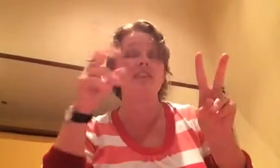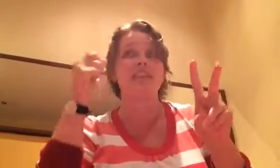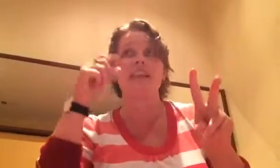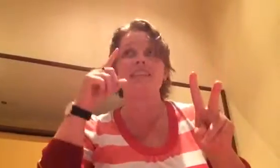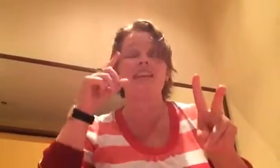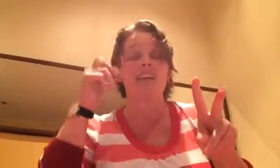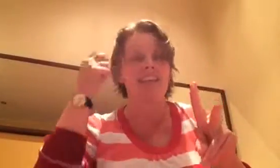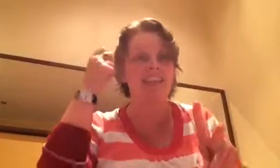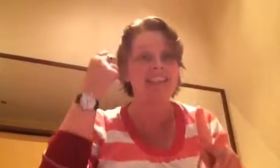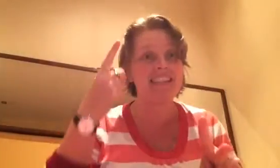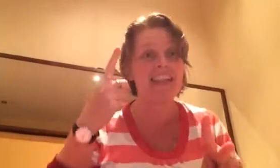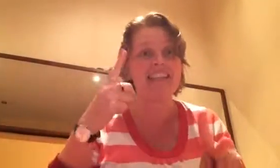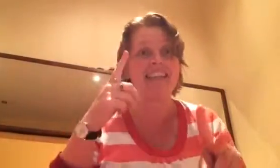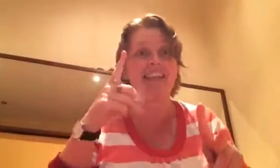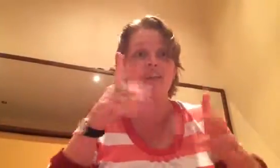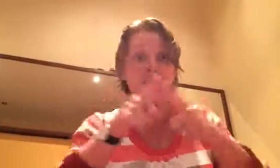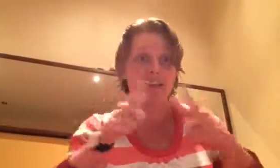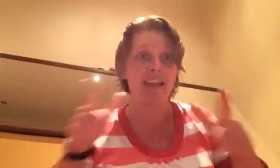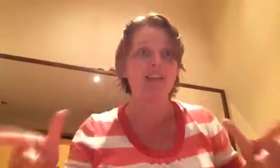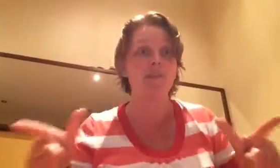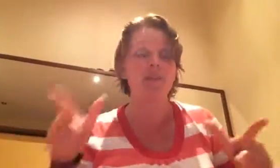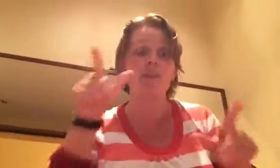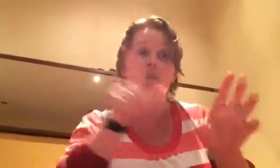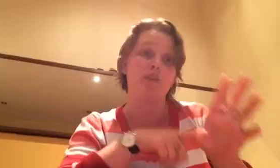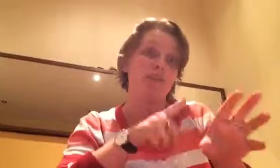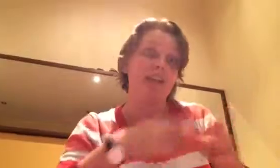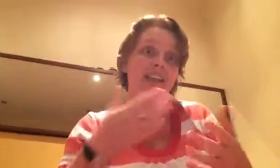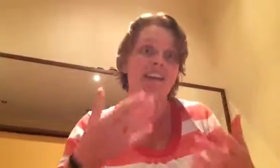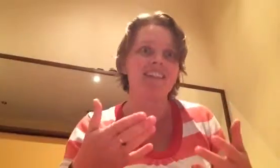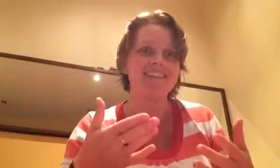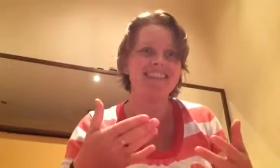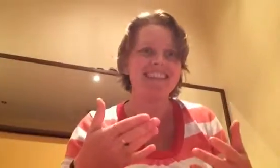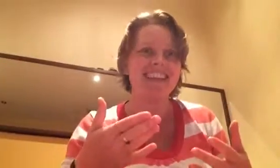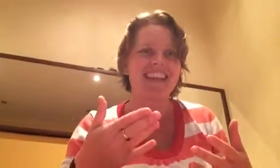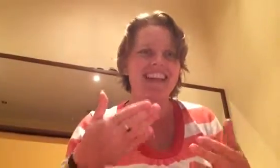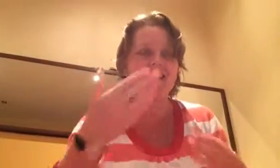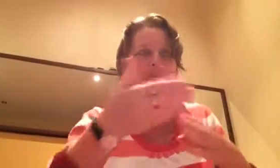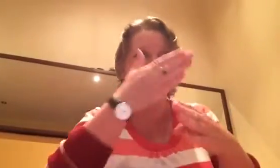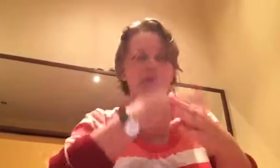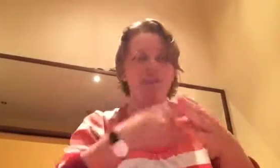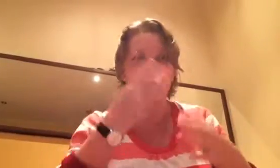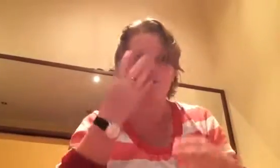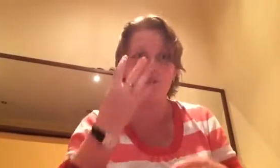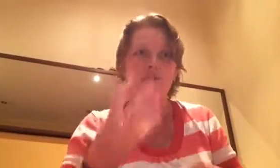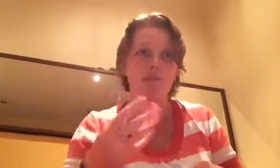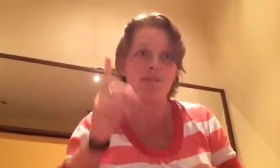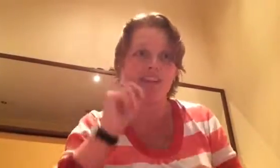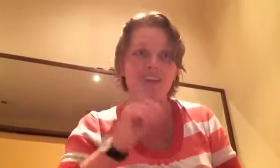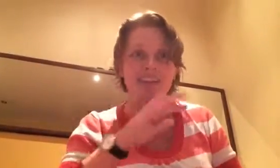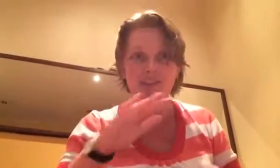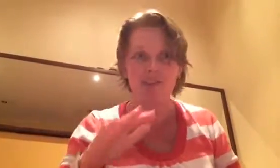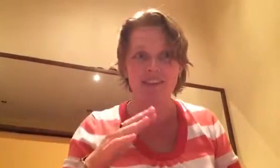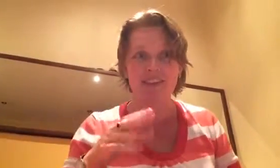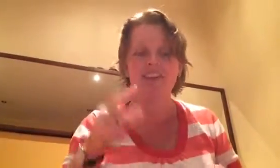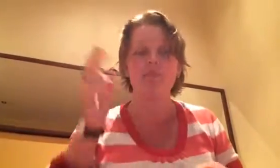watching and understanding, and through language when you're really young, okay, before the age of 4 for hearing children, but